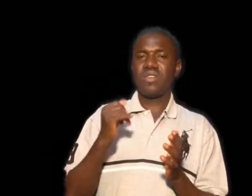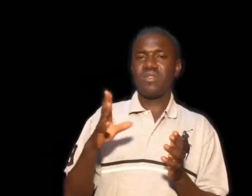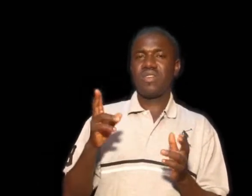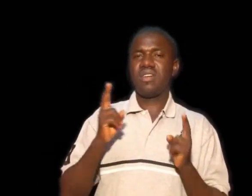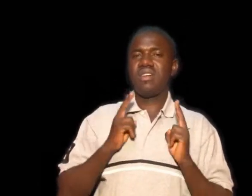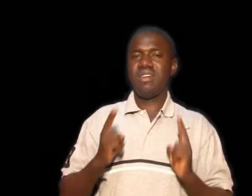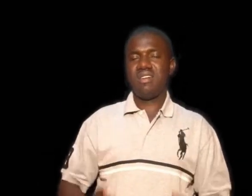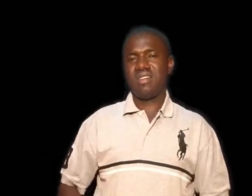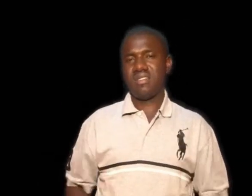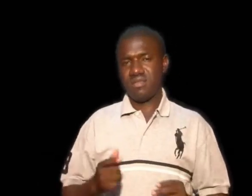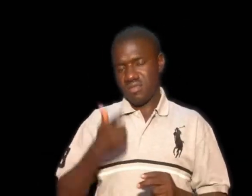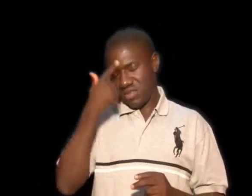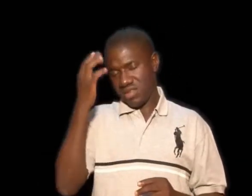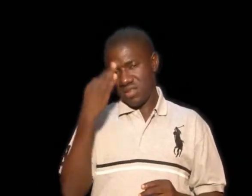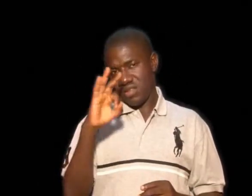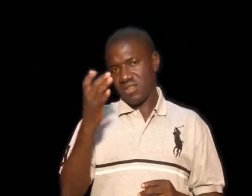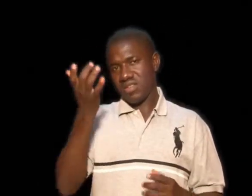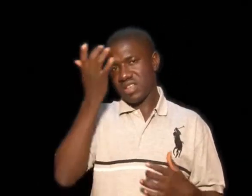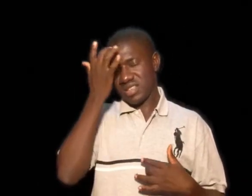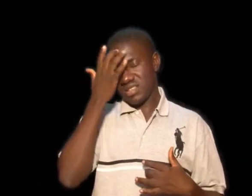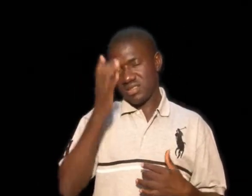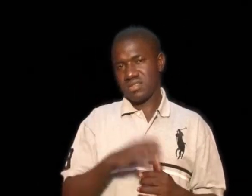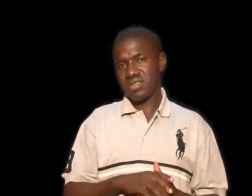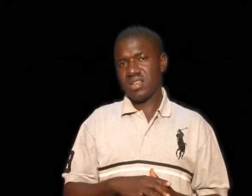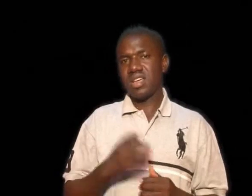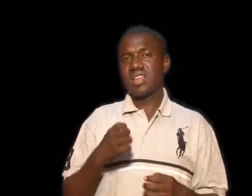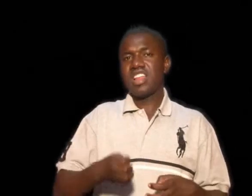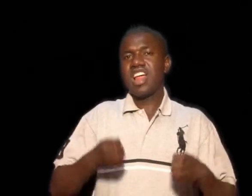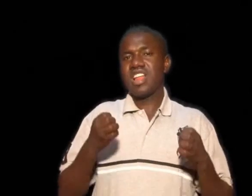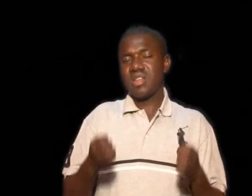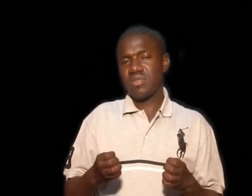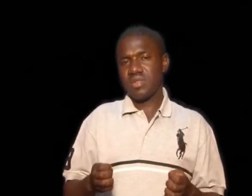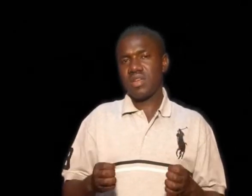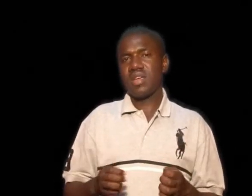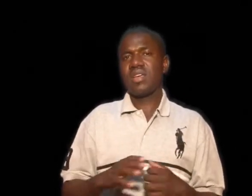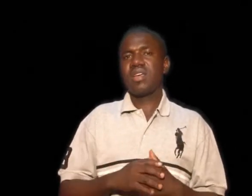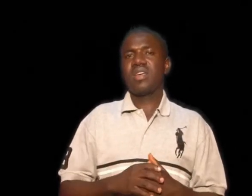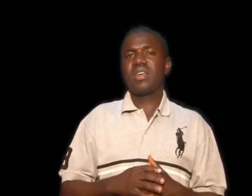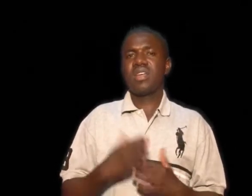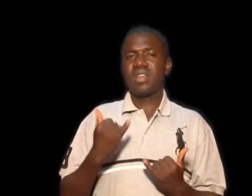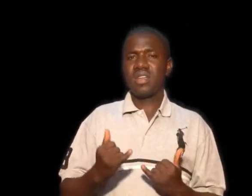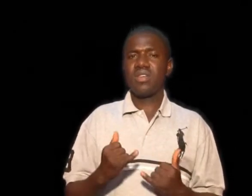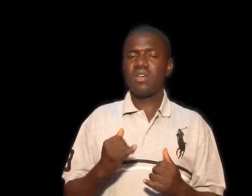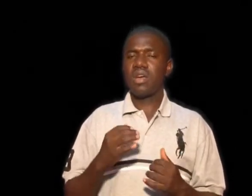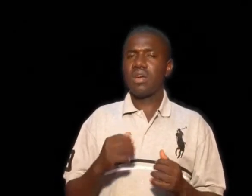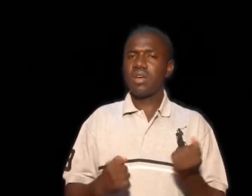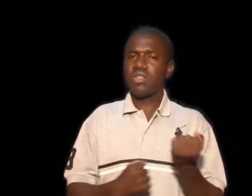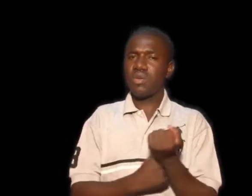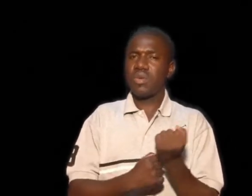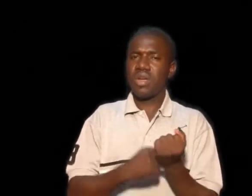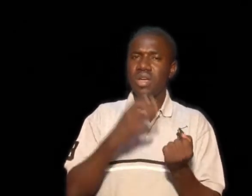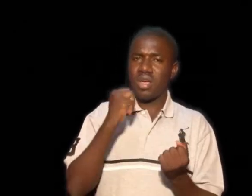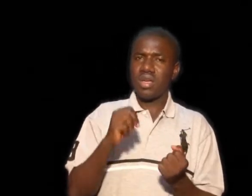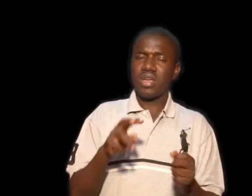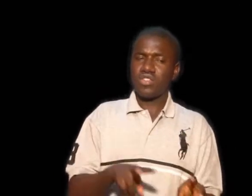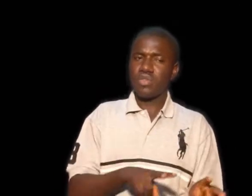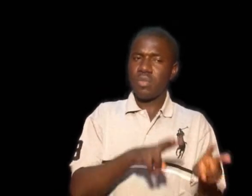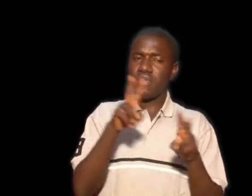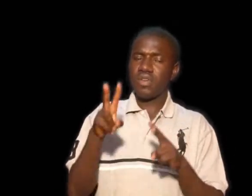of his disease. The Leprosy Mission Nigeria sponsored Shehu's admission to the TB/Leprosy Supervisors